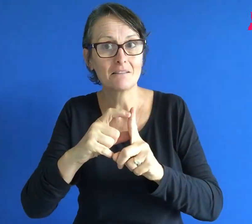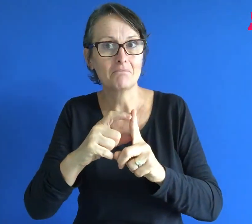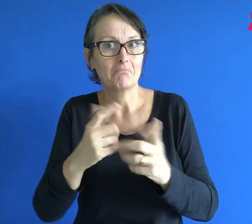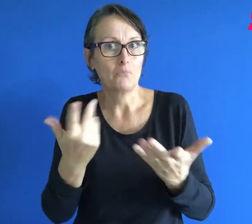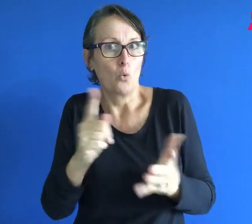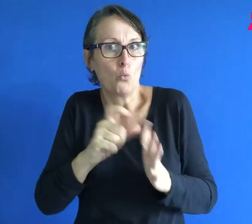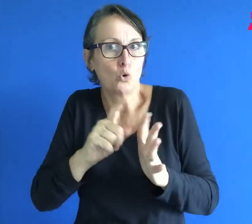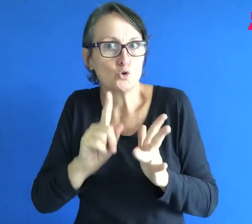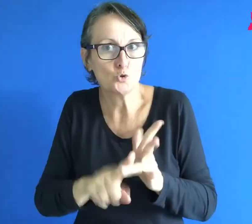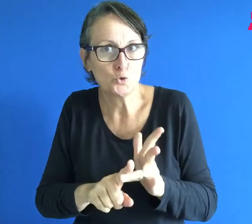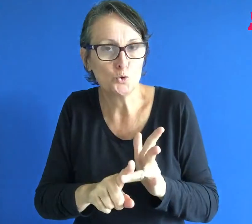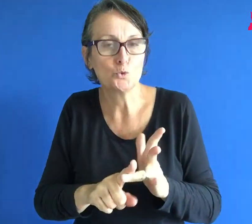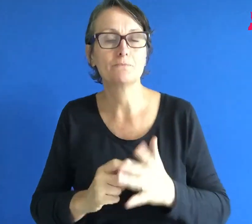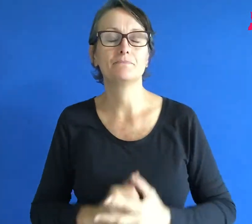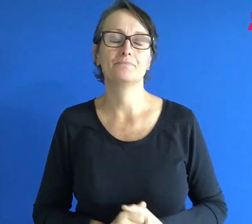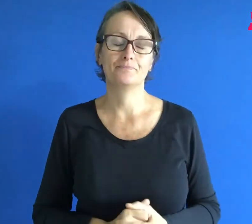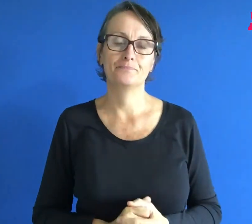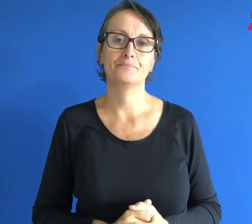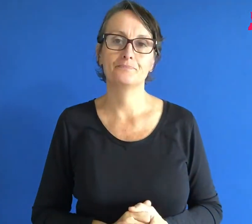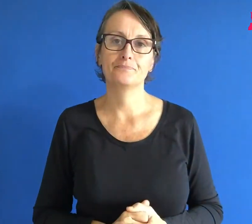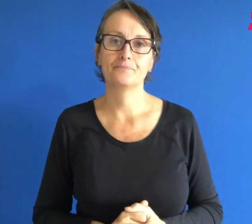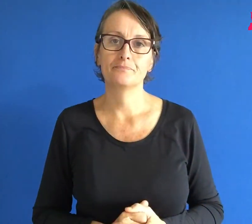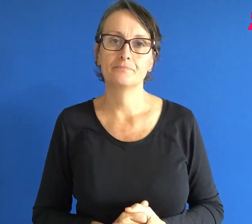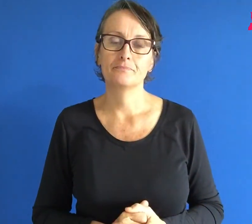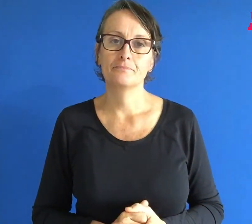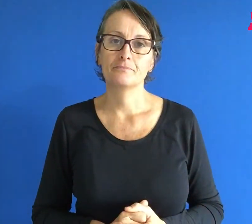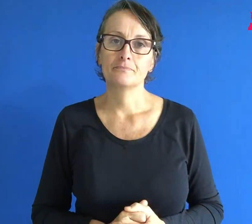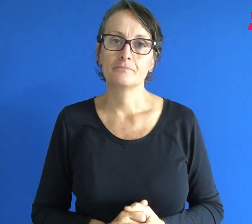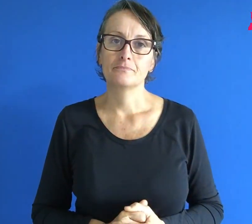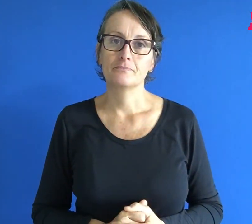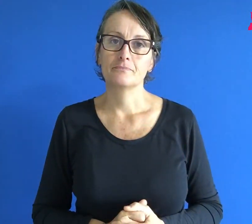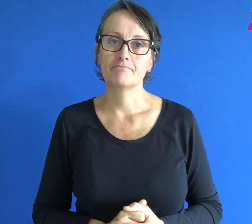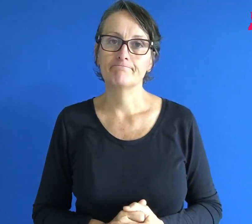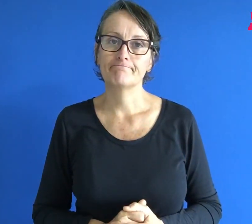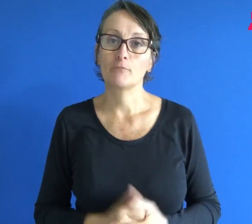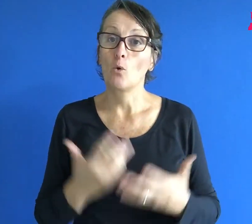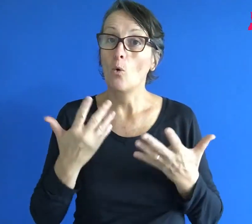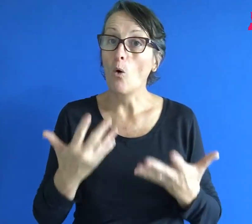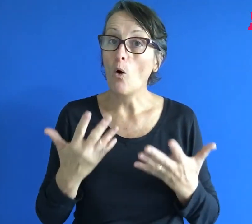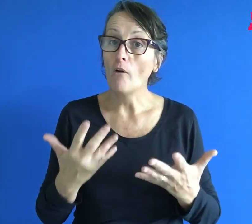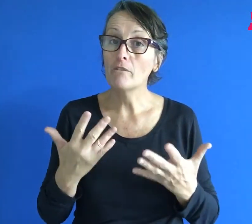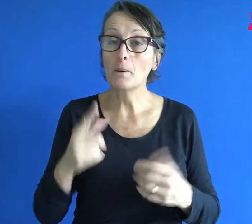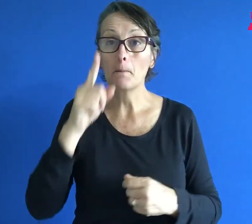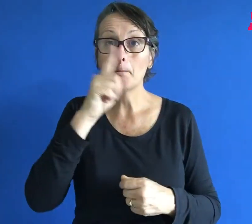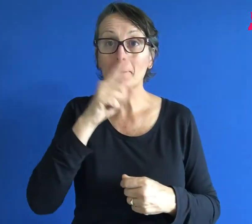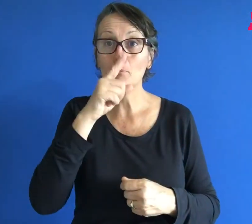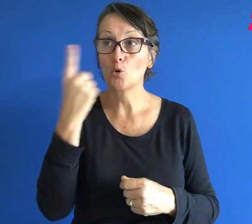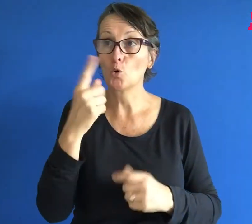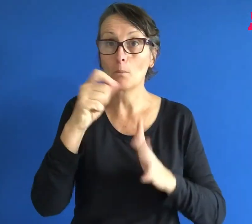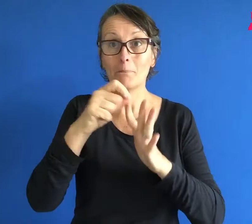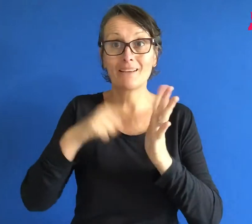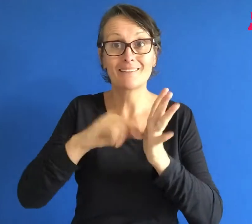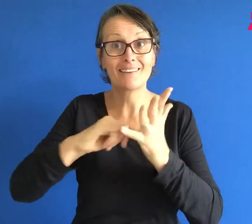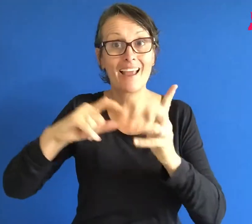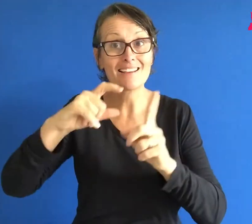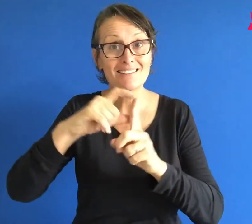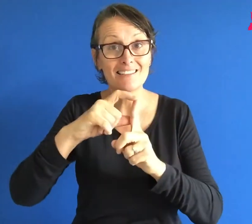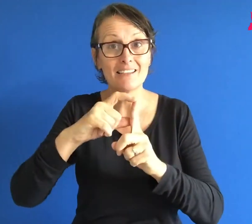to look out for, to identify? Yeah, it's a great question. So often people will first notice that, you know, they might be